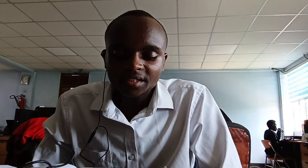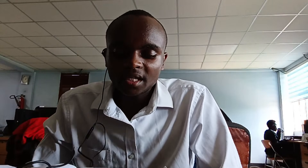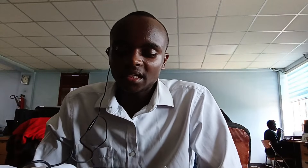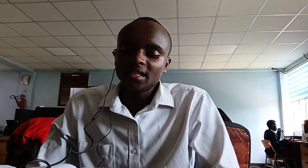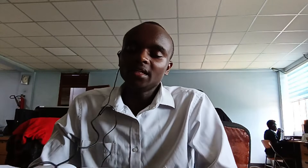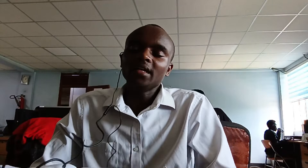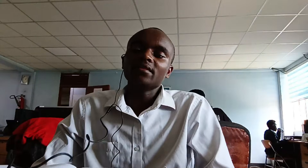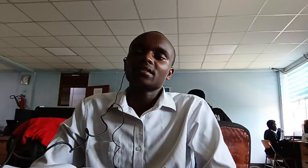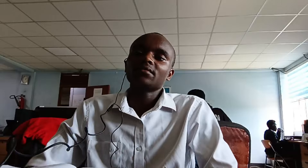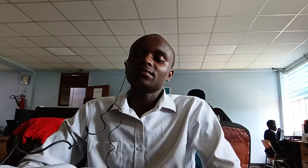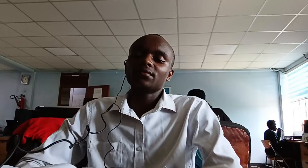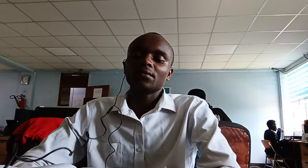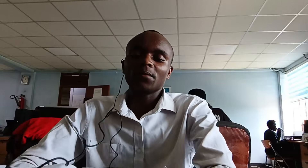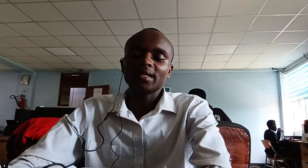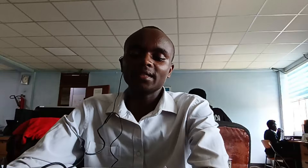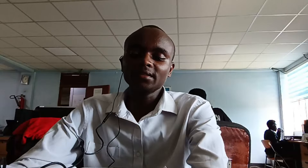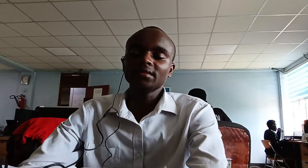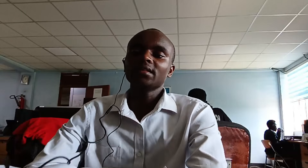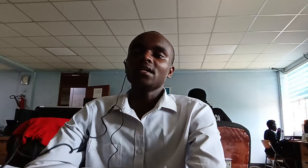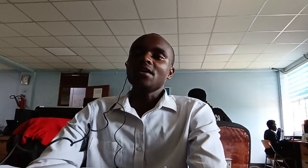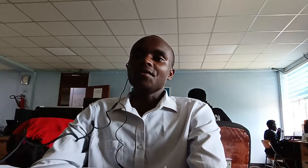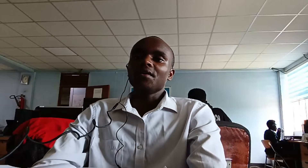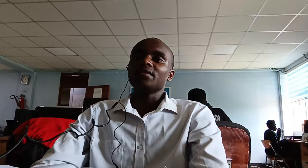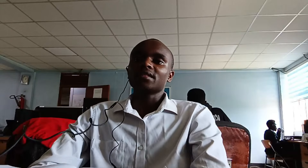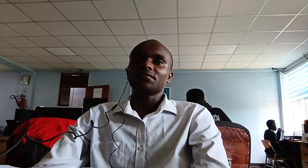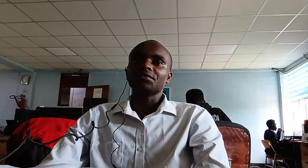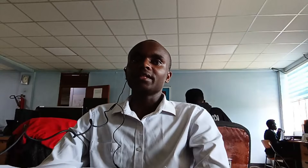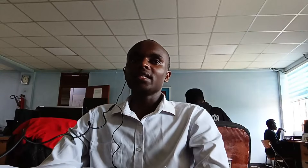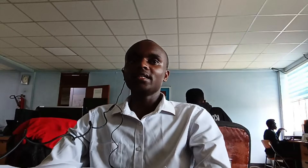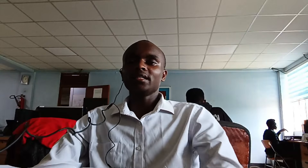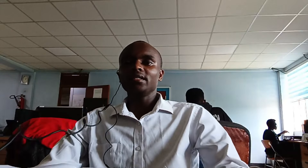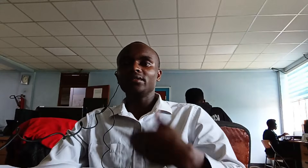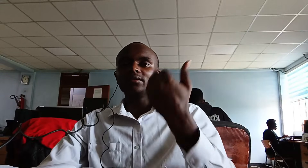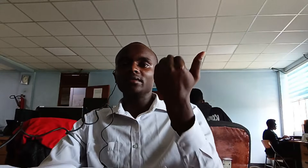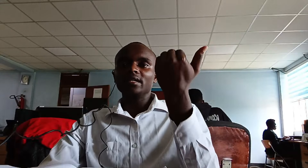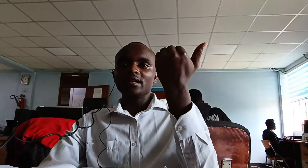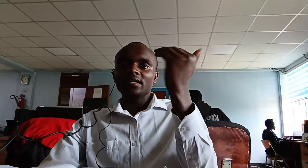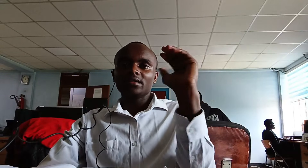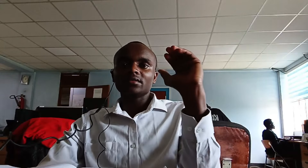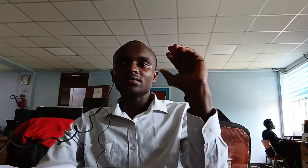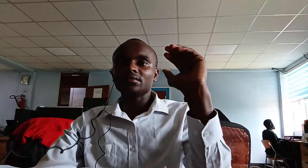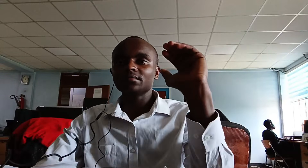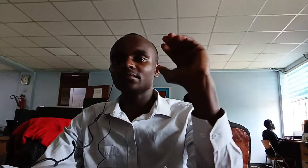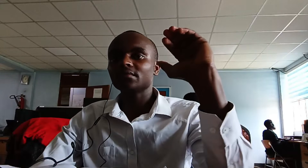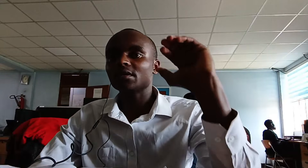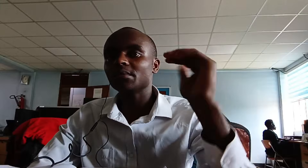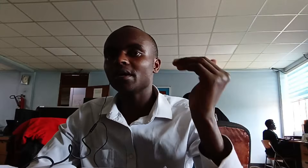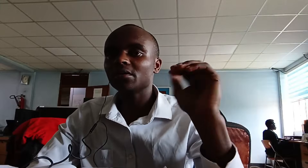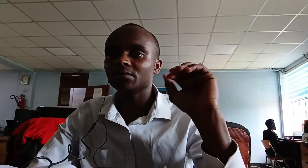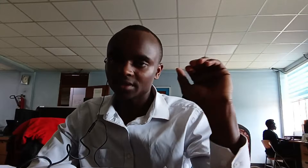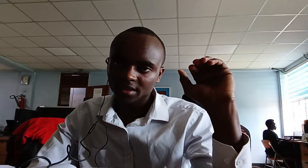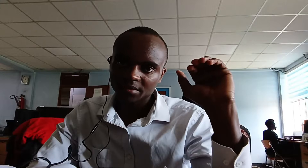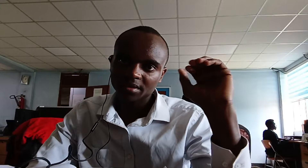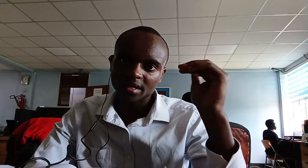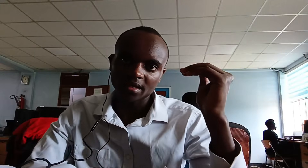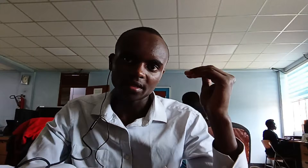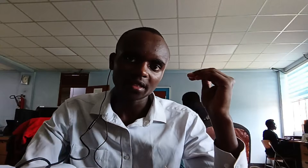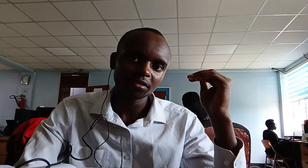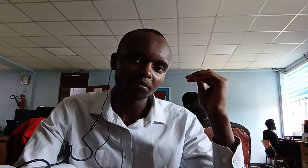child and the sign for wedding. Have the sign for child. So remember how we kept the hand shape of the